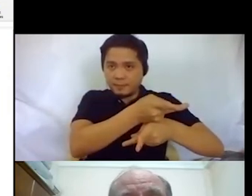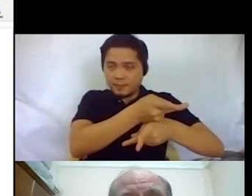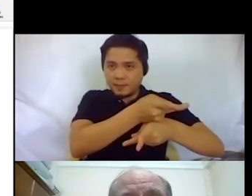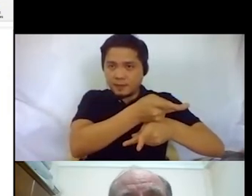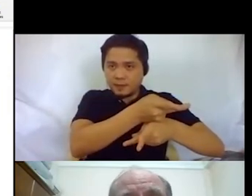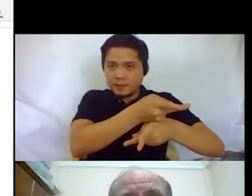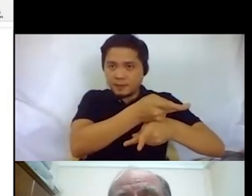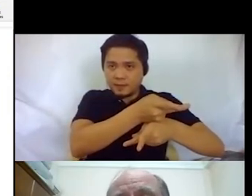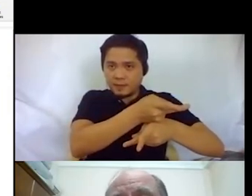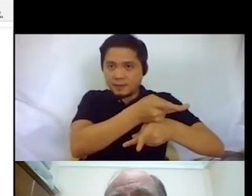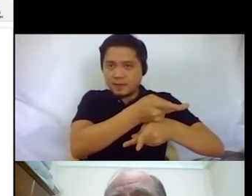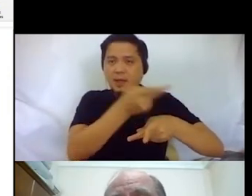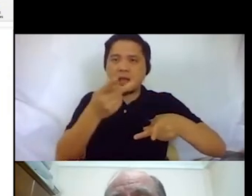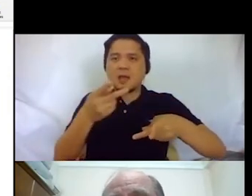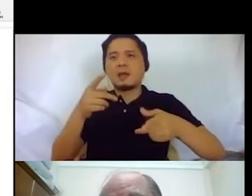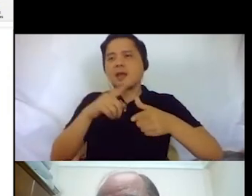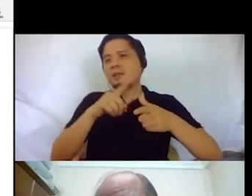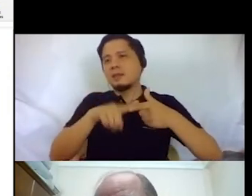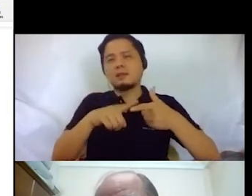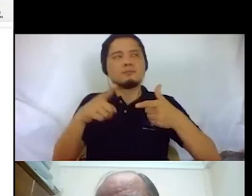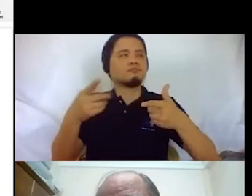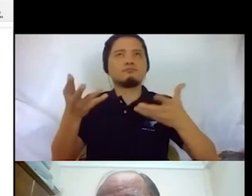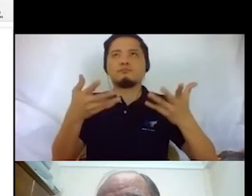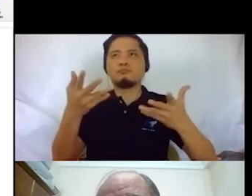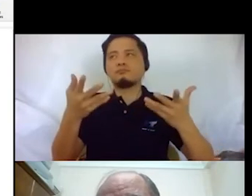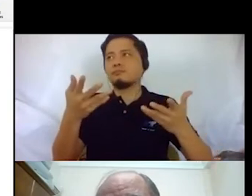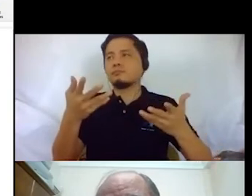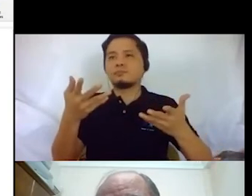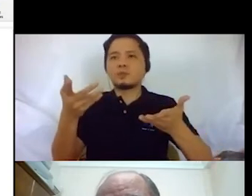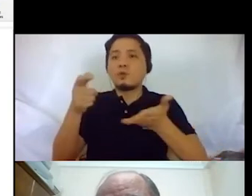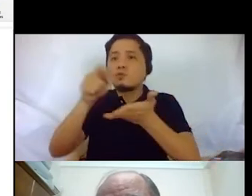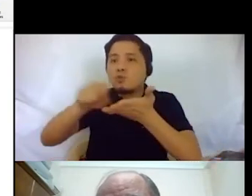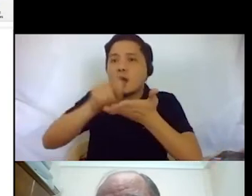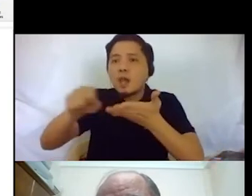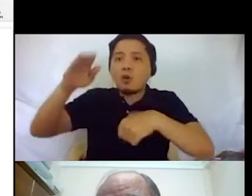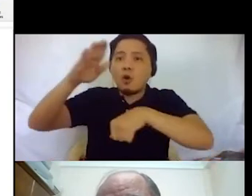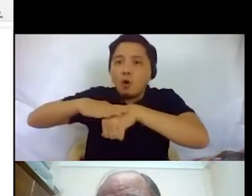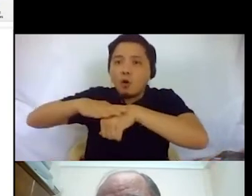um, and say something like write on paper.